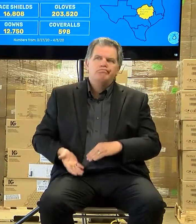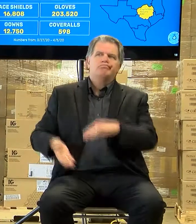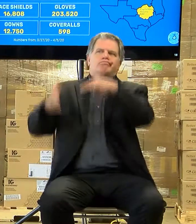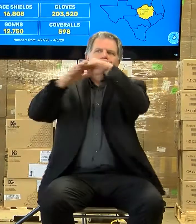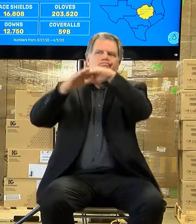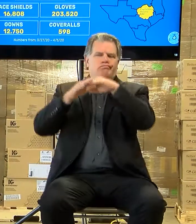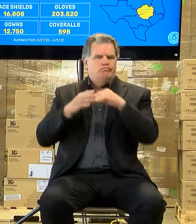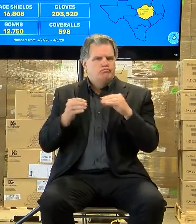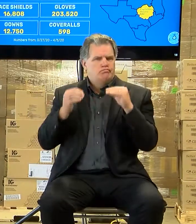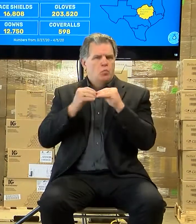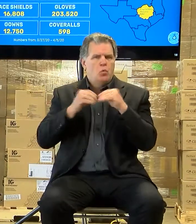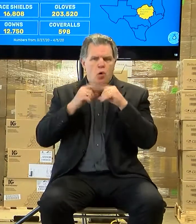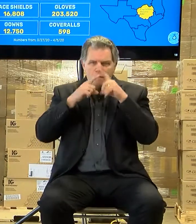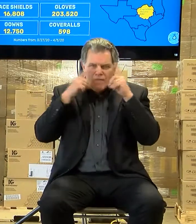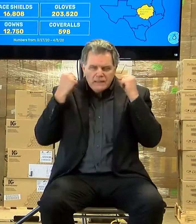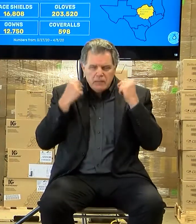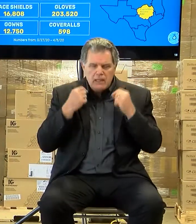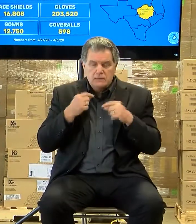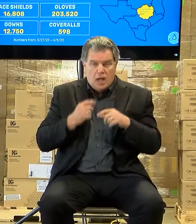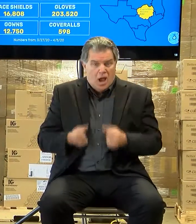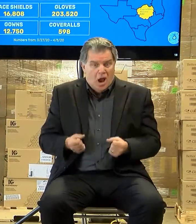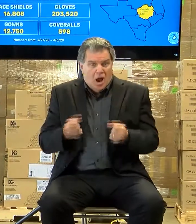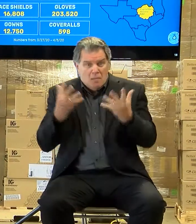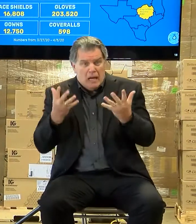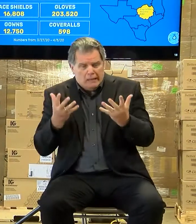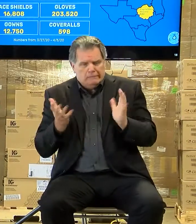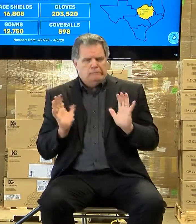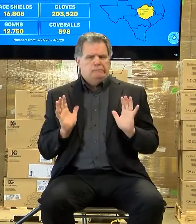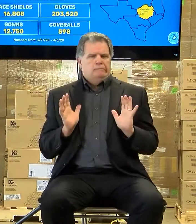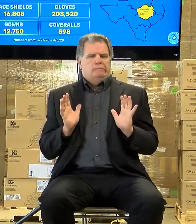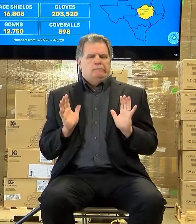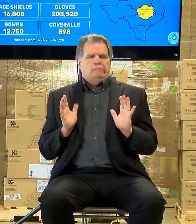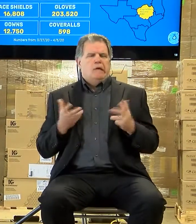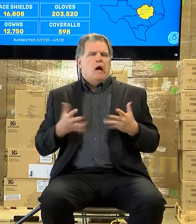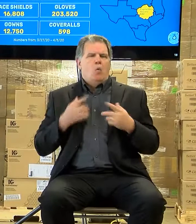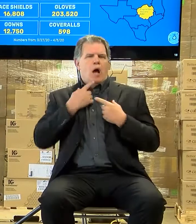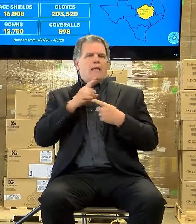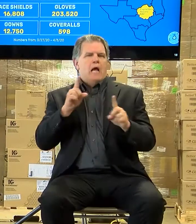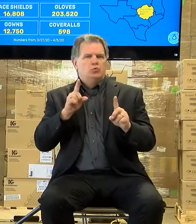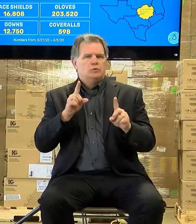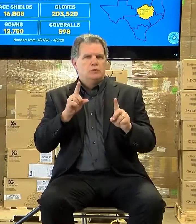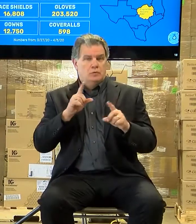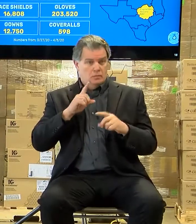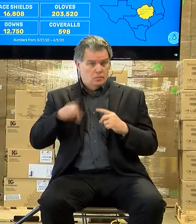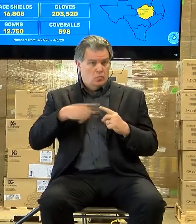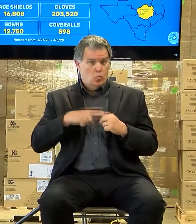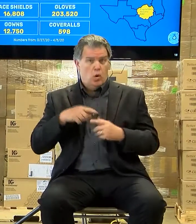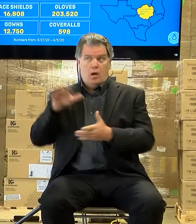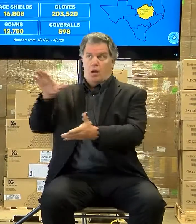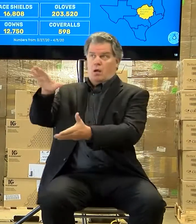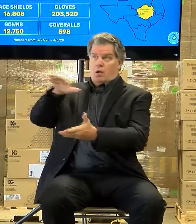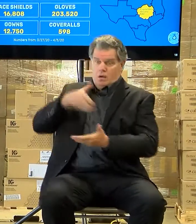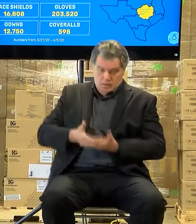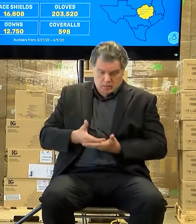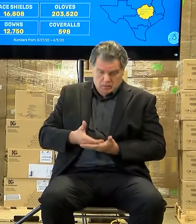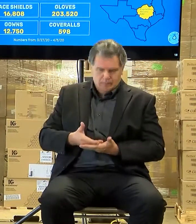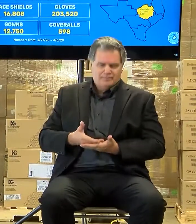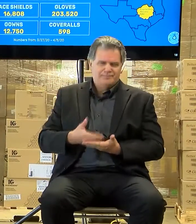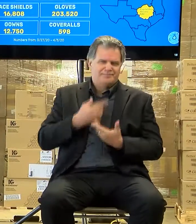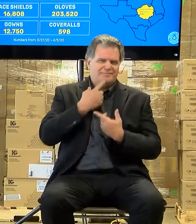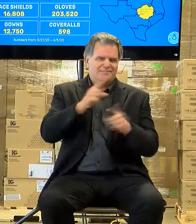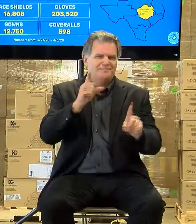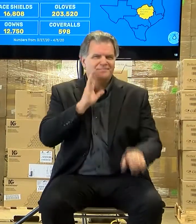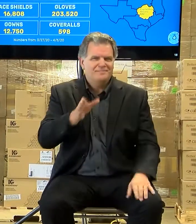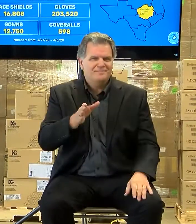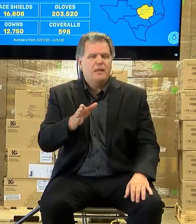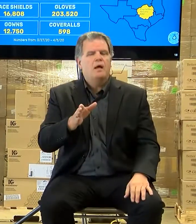number coming in that I don't want to get ahead of things, because I don't want to announce it until I have it in hand. But